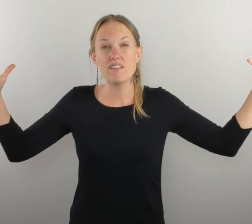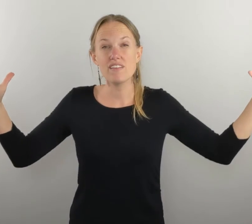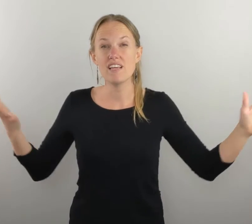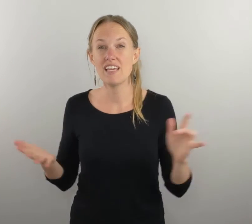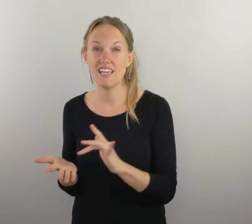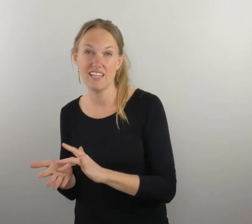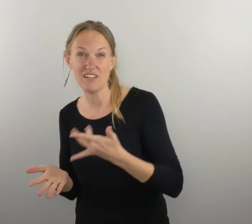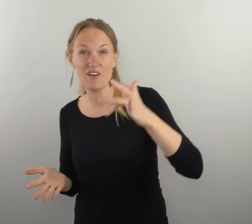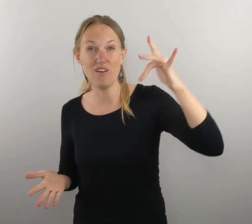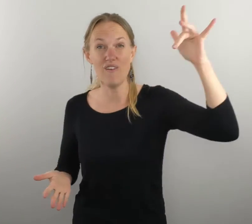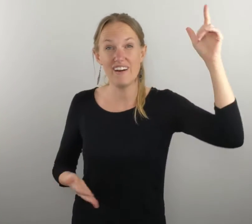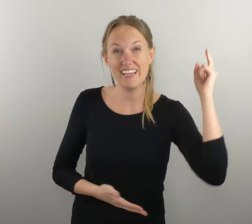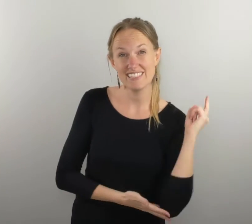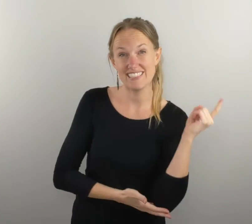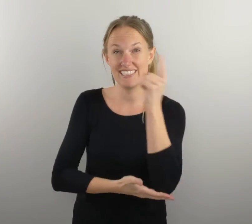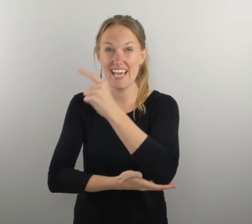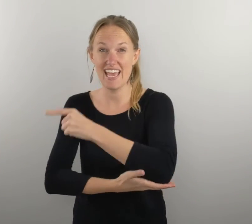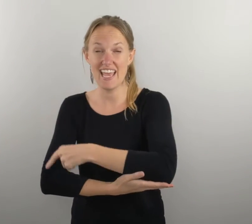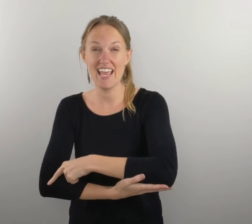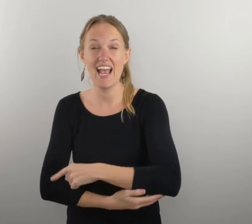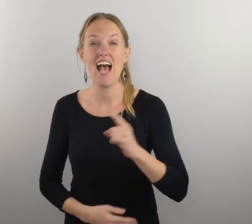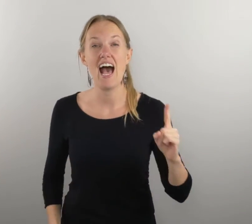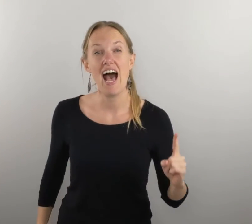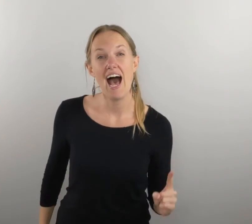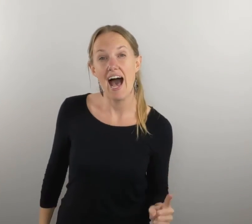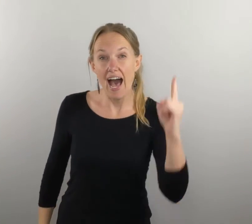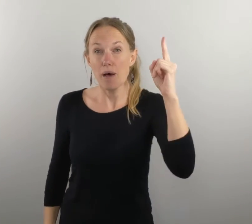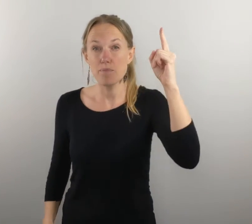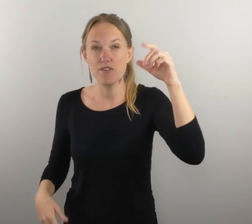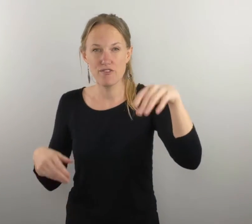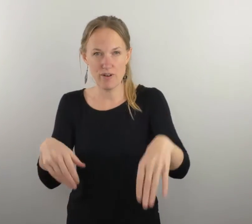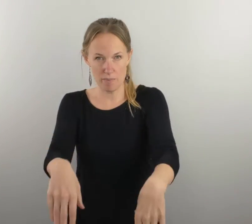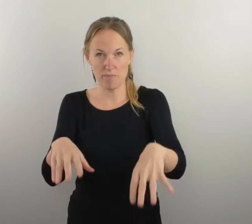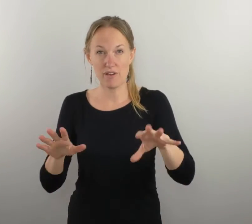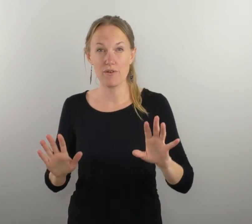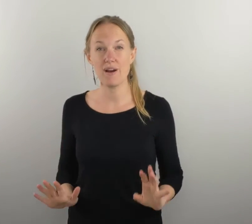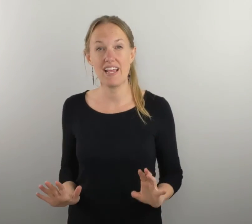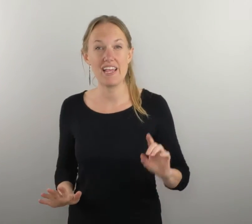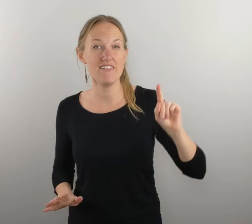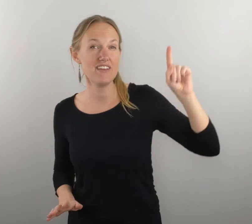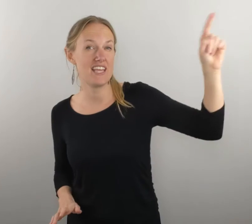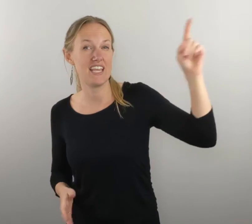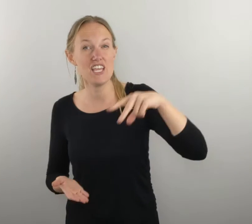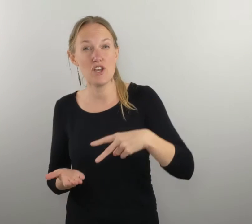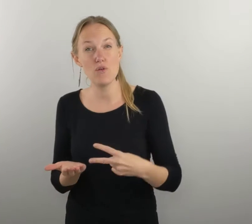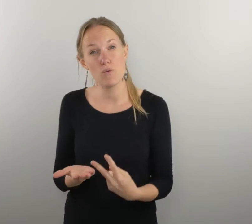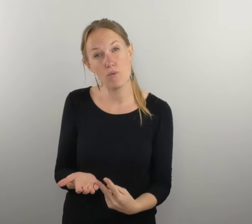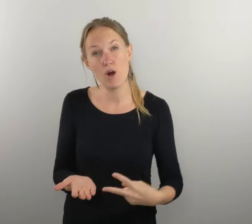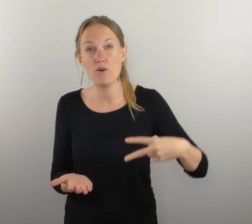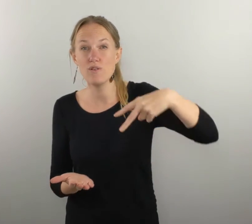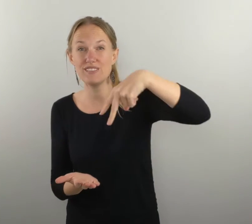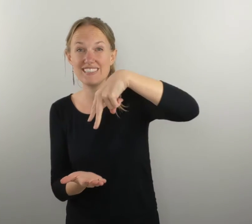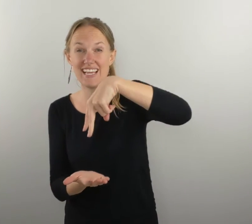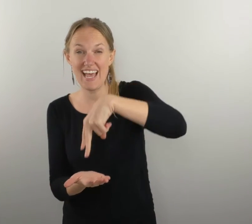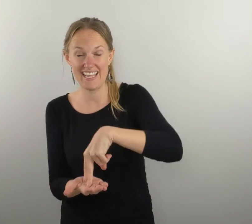forth in glorious day, up from the grave he rose